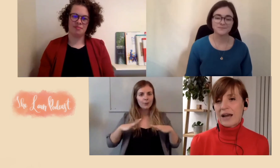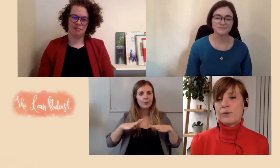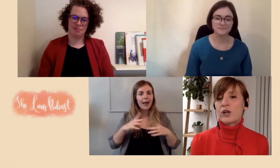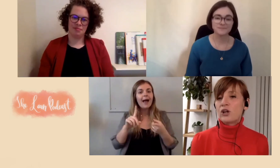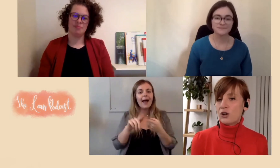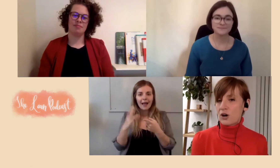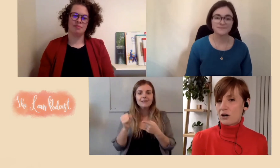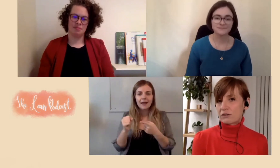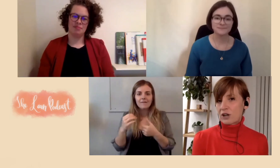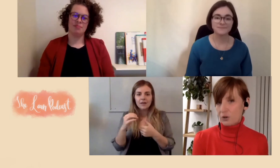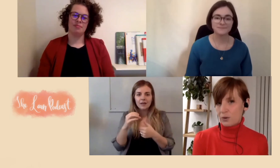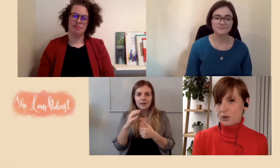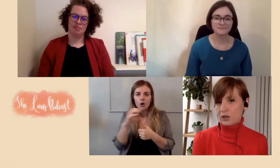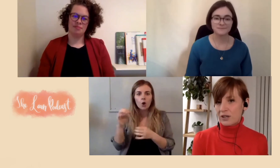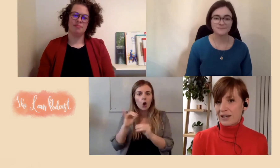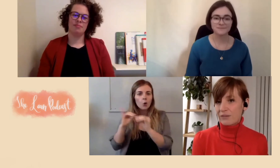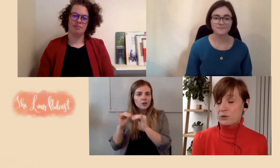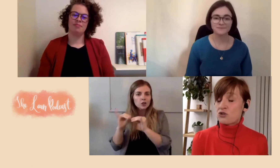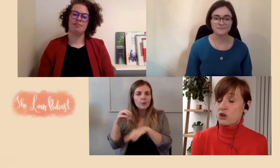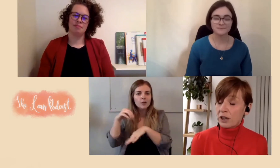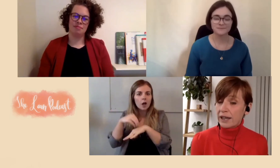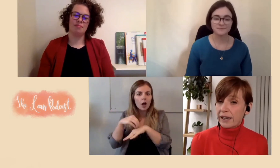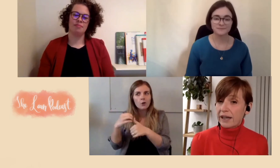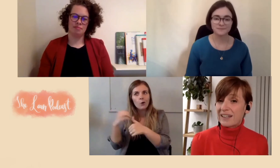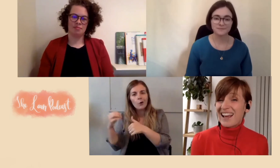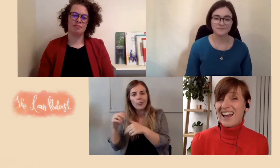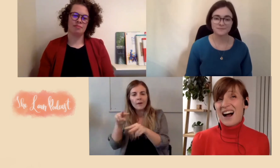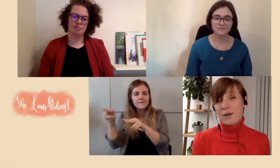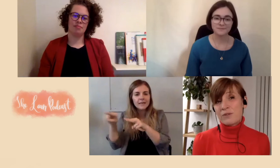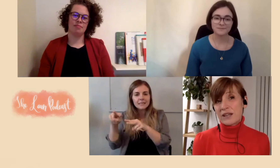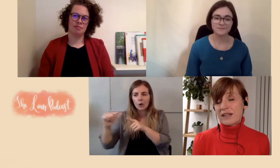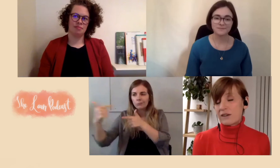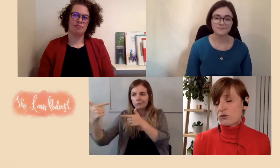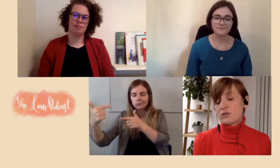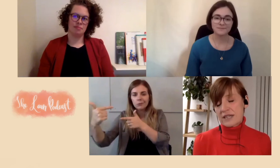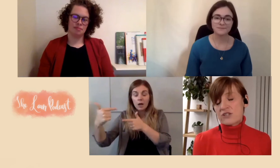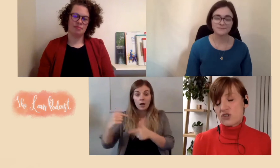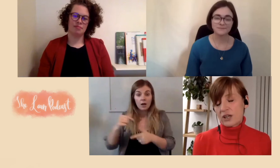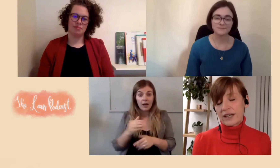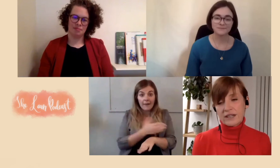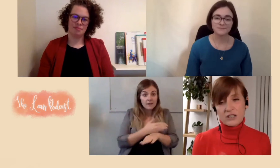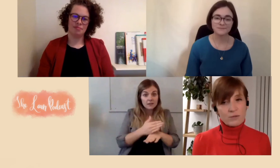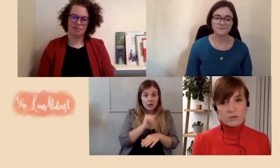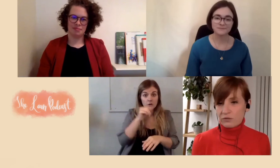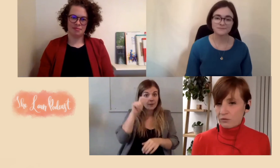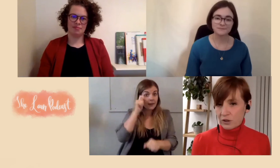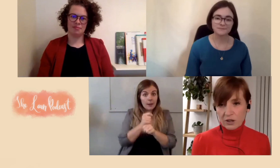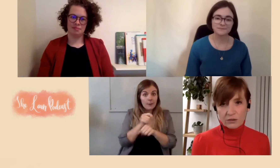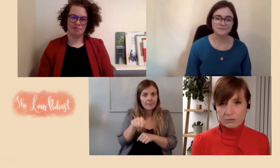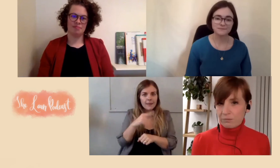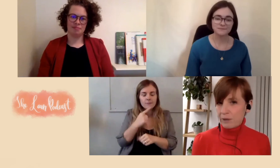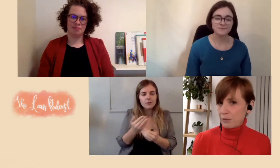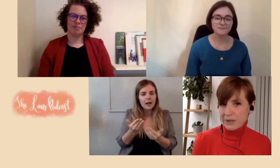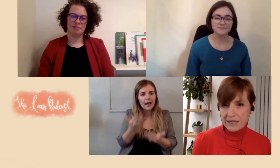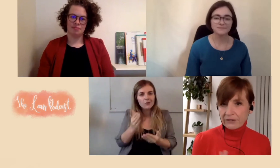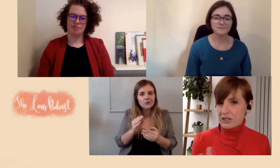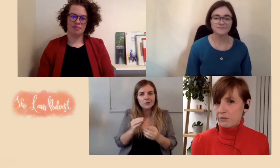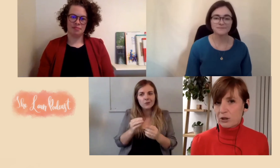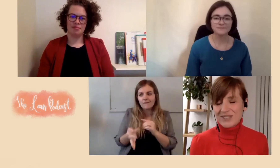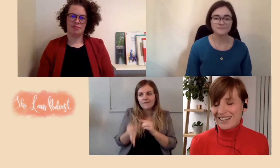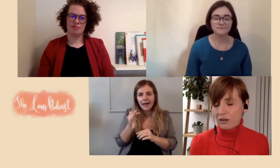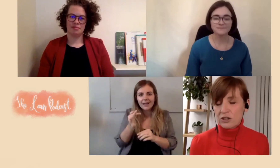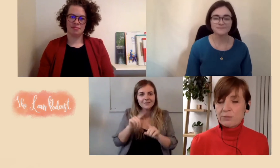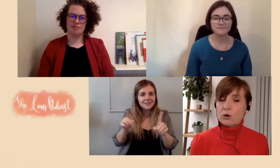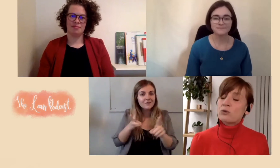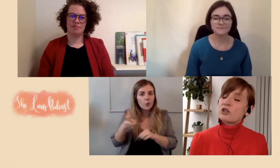It's finding your way, isn't it? And it's like having them next to me. It was lovely, having them on video. It was like they were sitting next to me, and